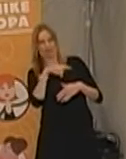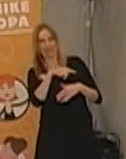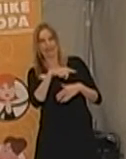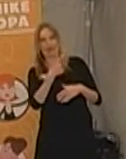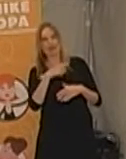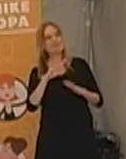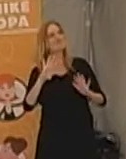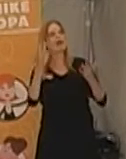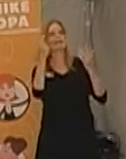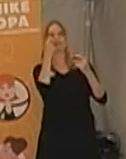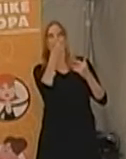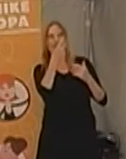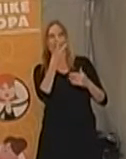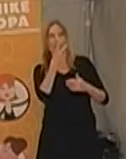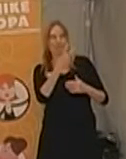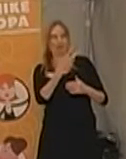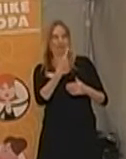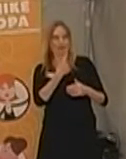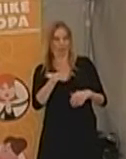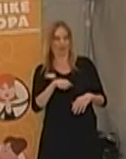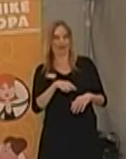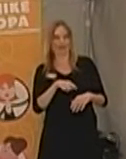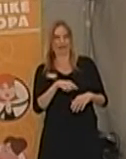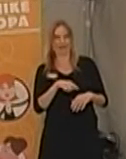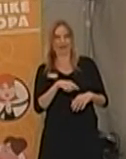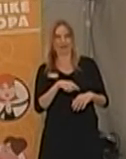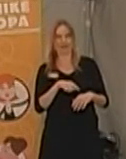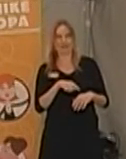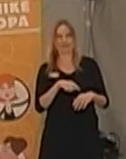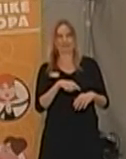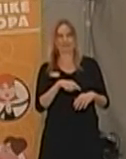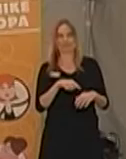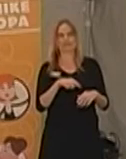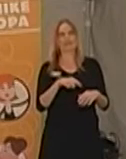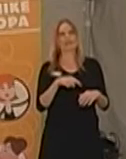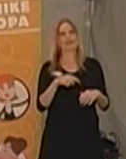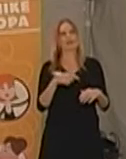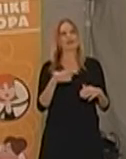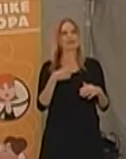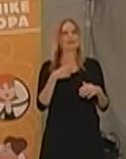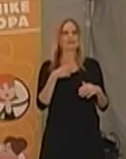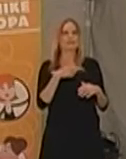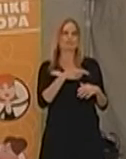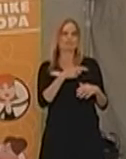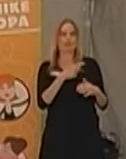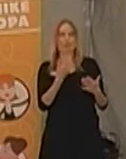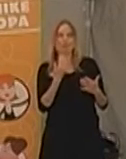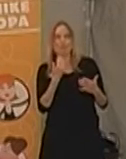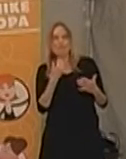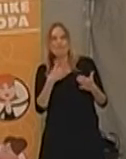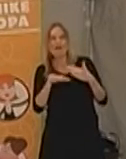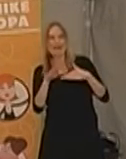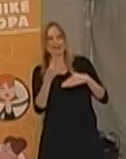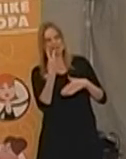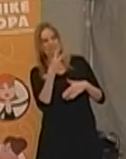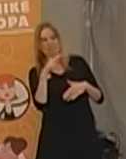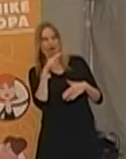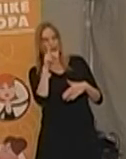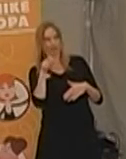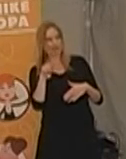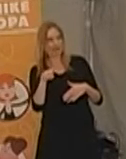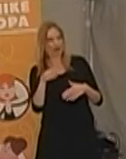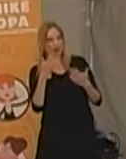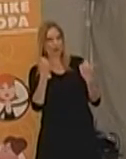fresh eyes, Anglo-American eyes, I suppose. as an outsider, what does